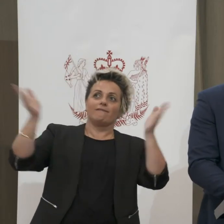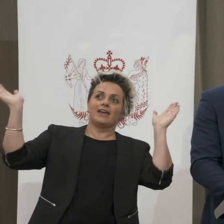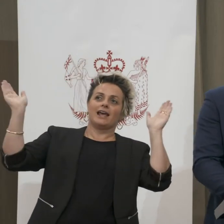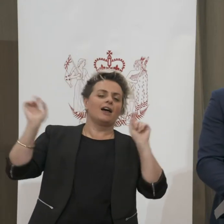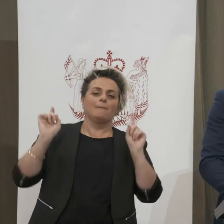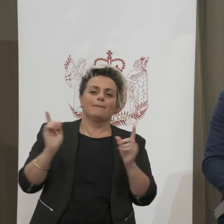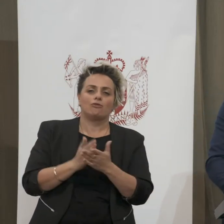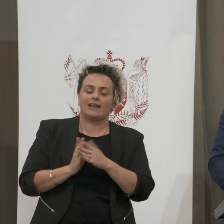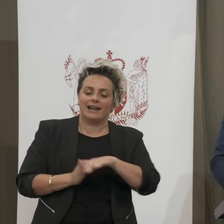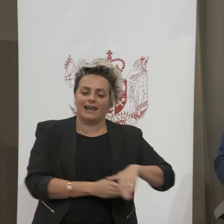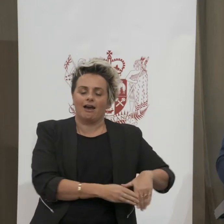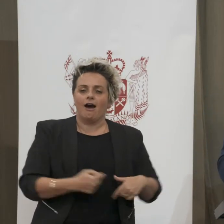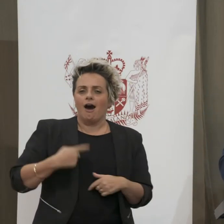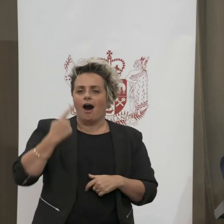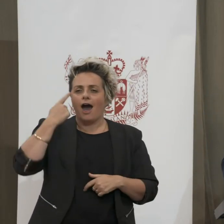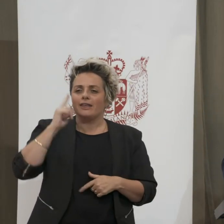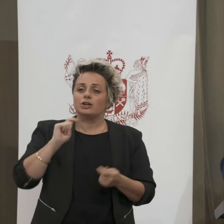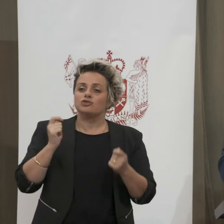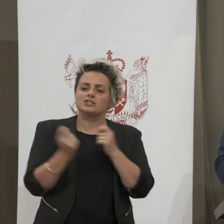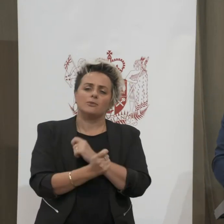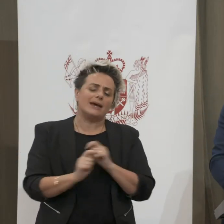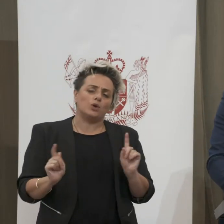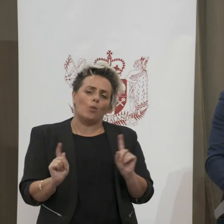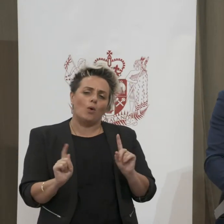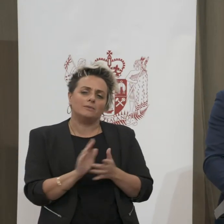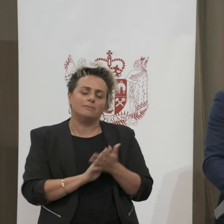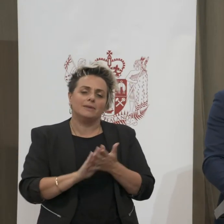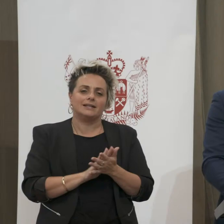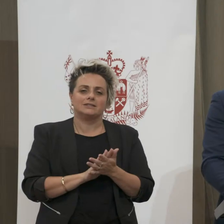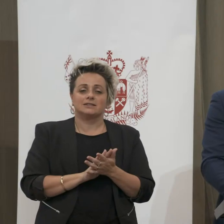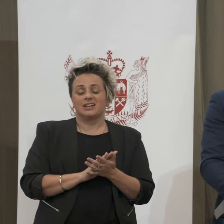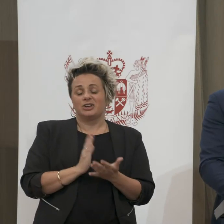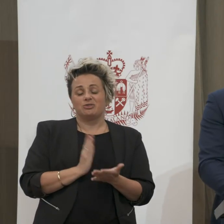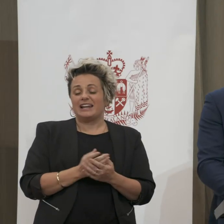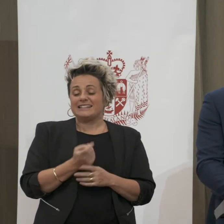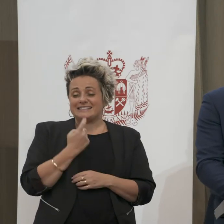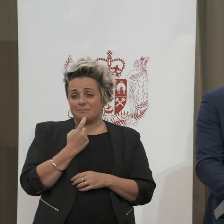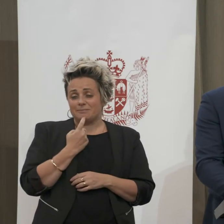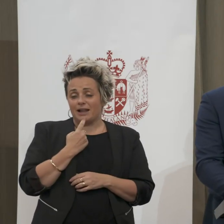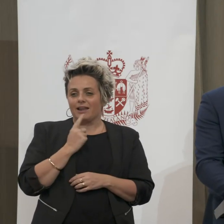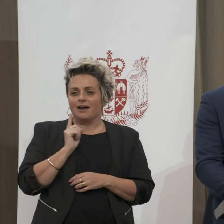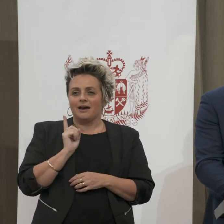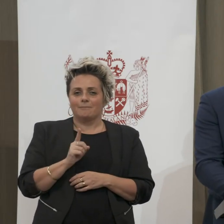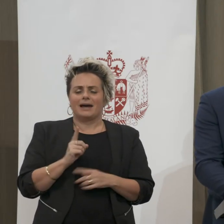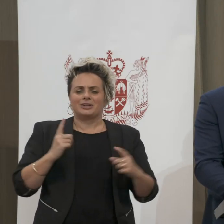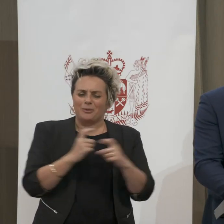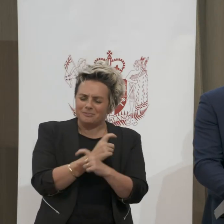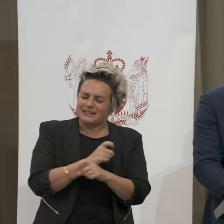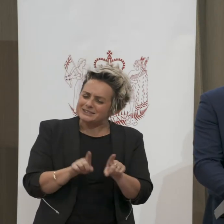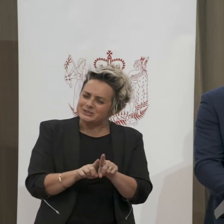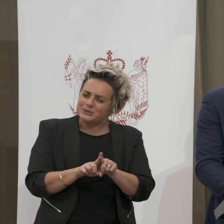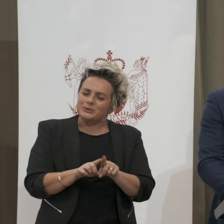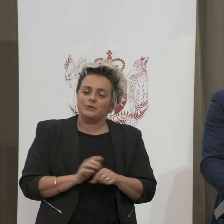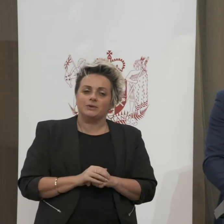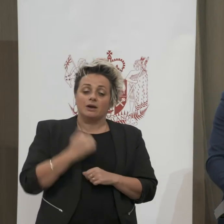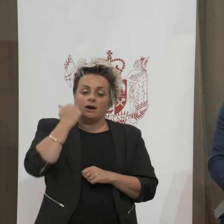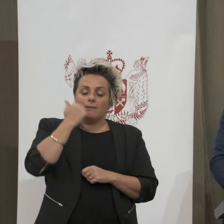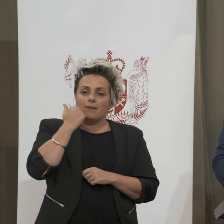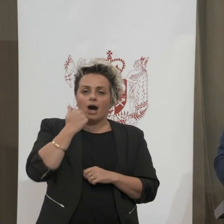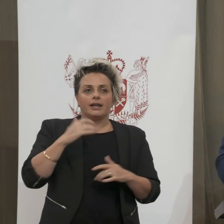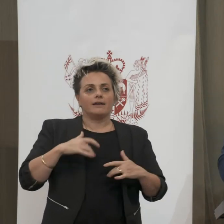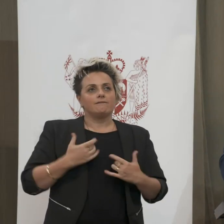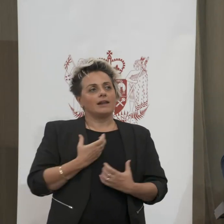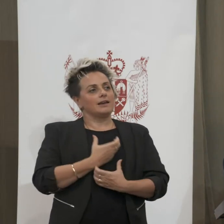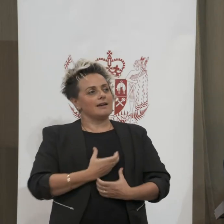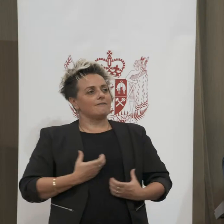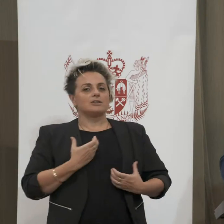But this is what I see as transformation. Something quite simple and yet so very complex. Māori feeling